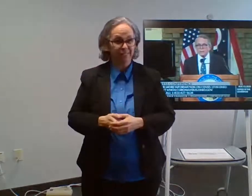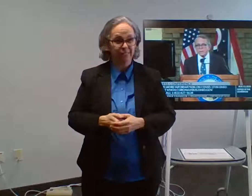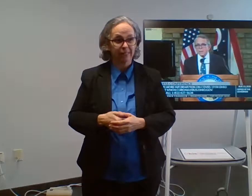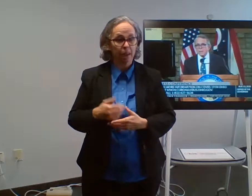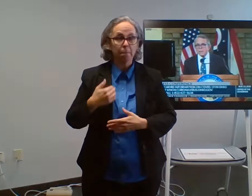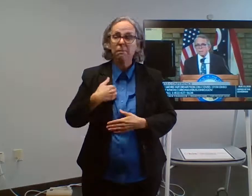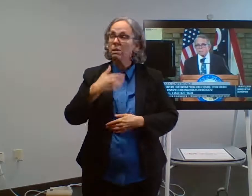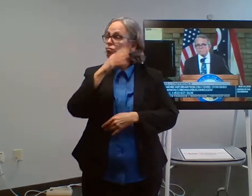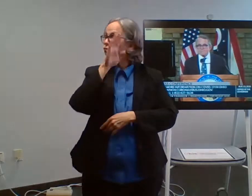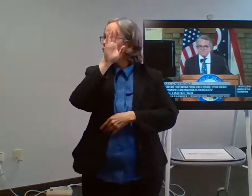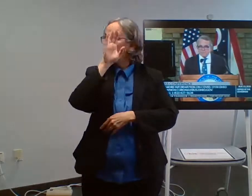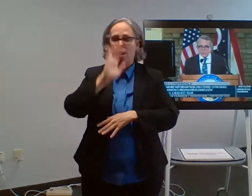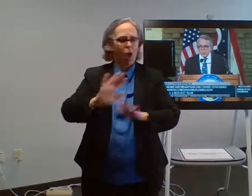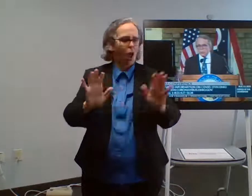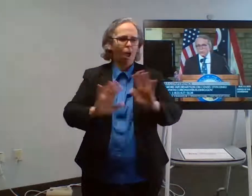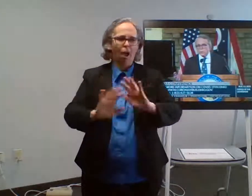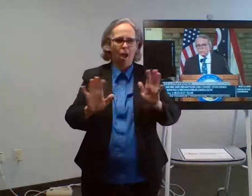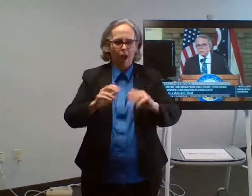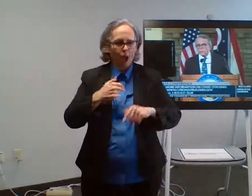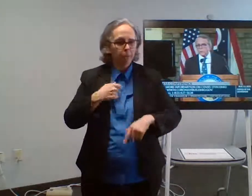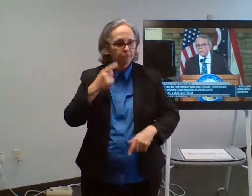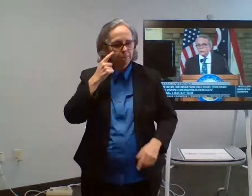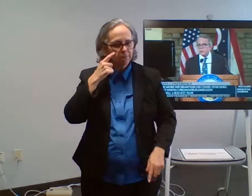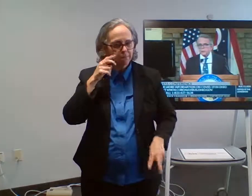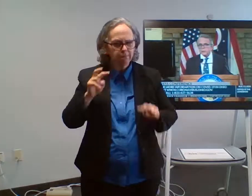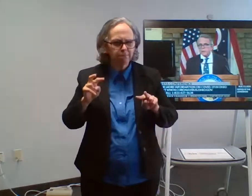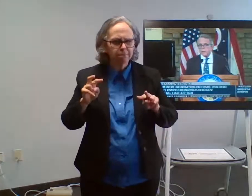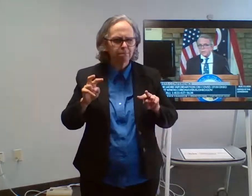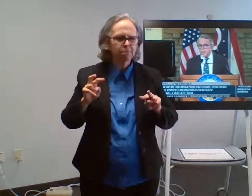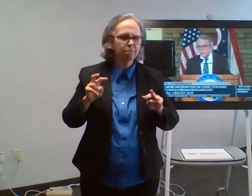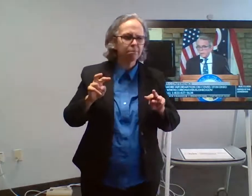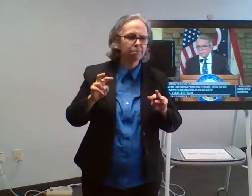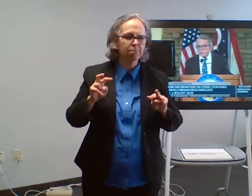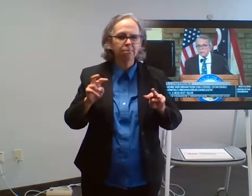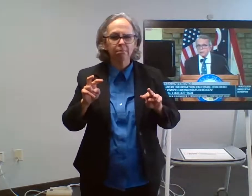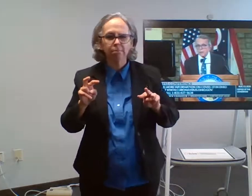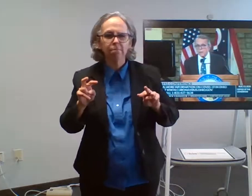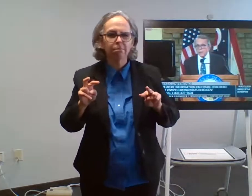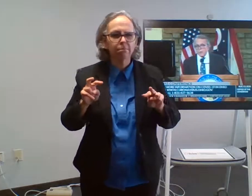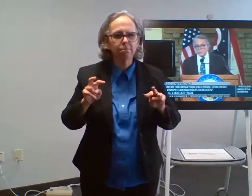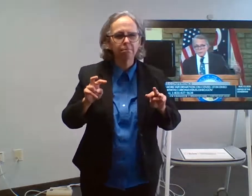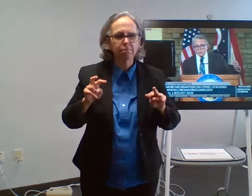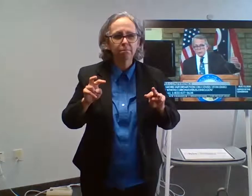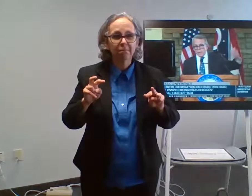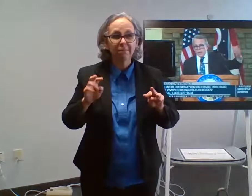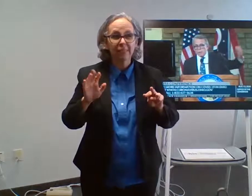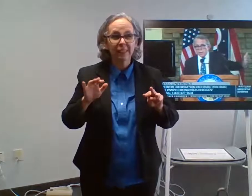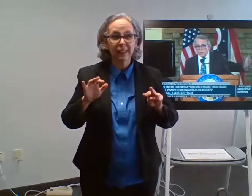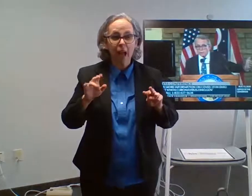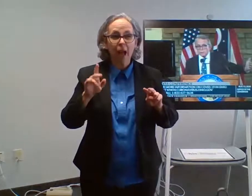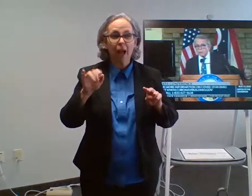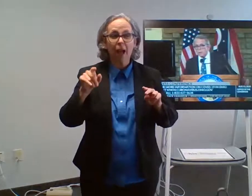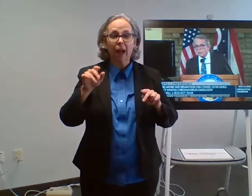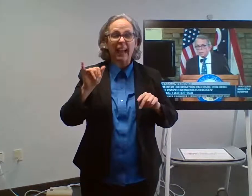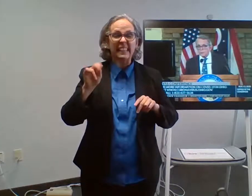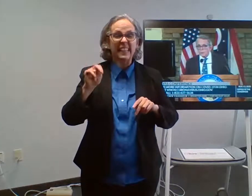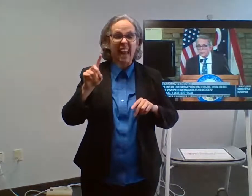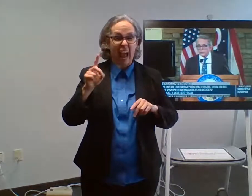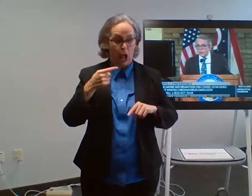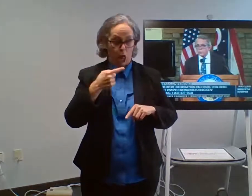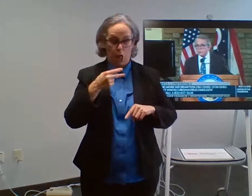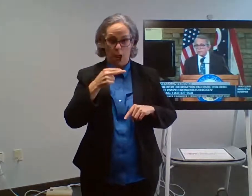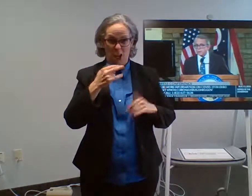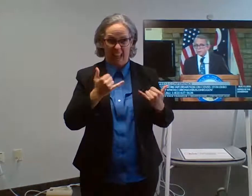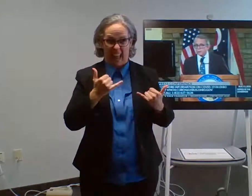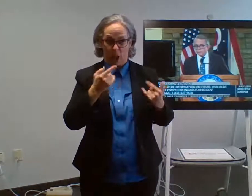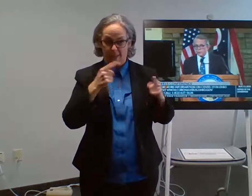happening. And look, we can see some things in Indiana. Indiana's a little bit ahead of us, a few weeks